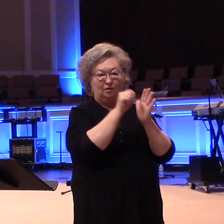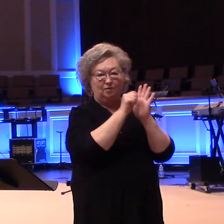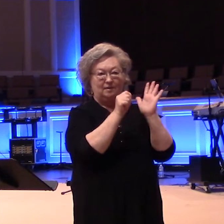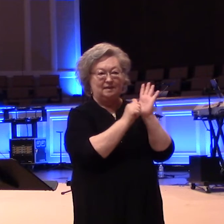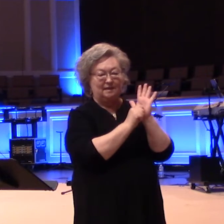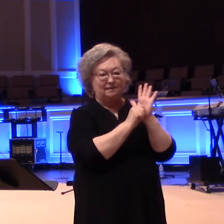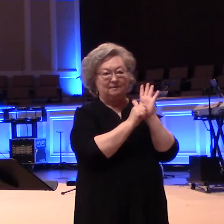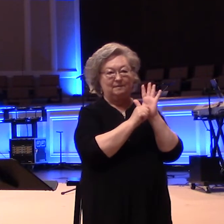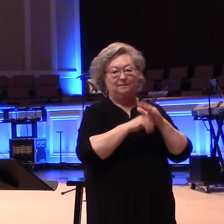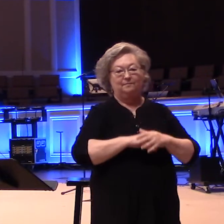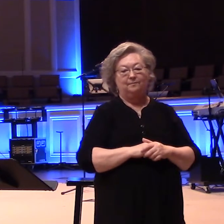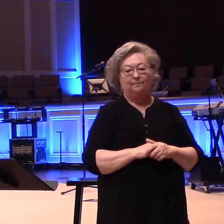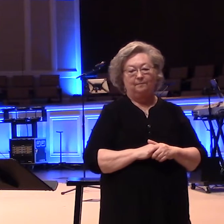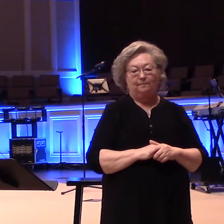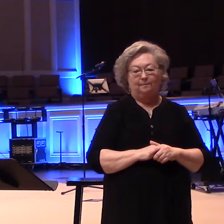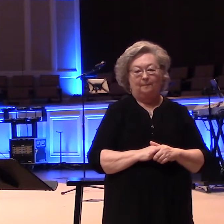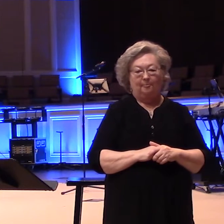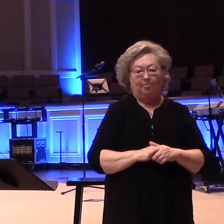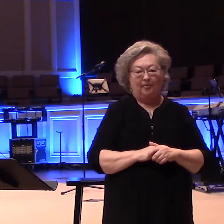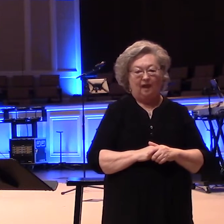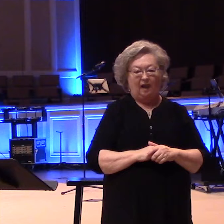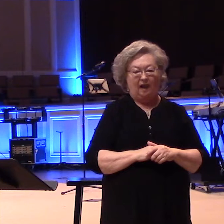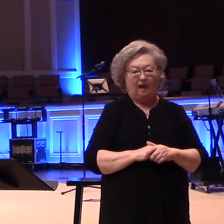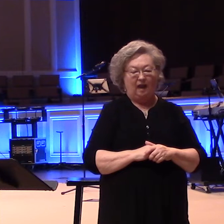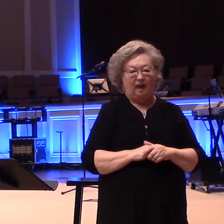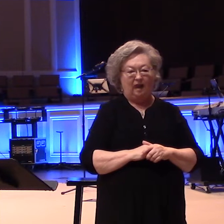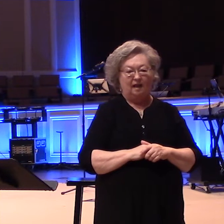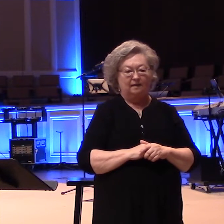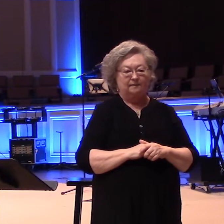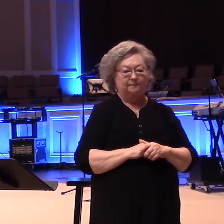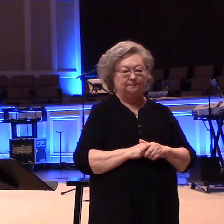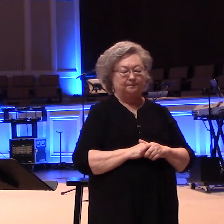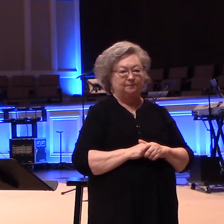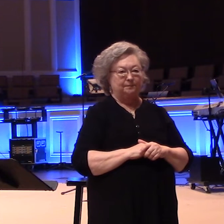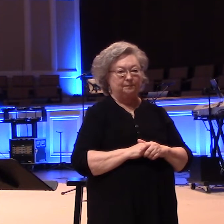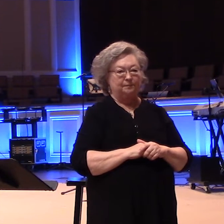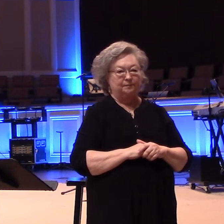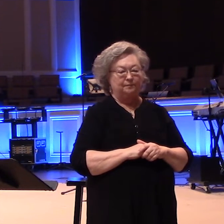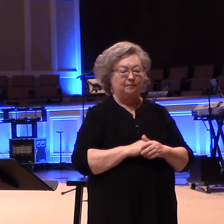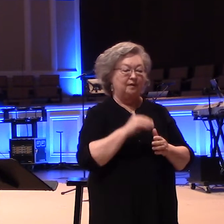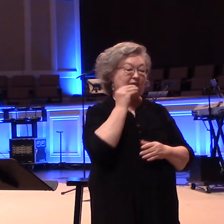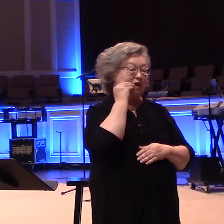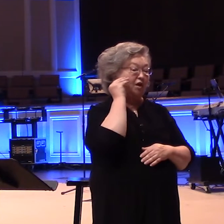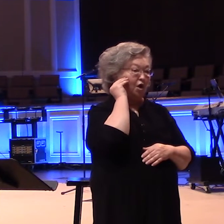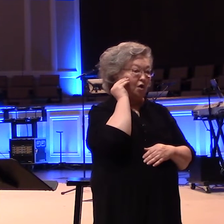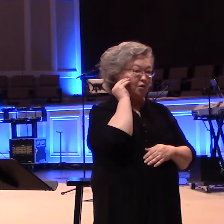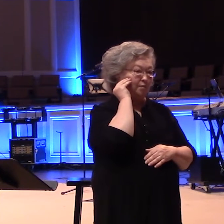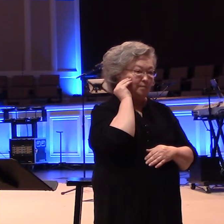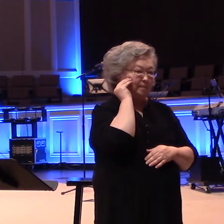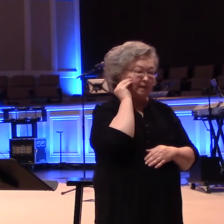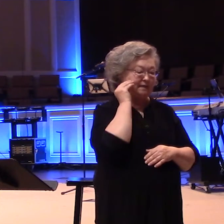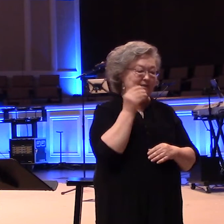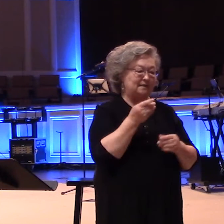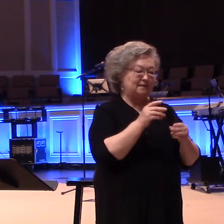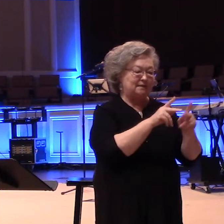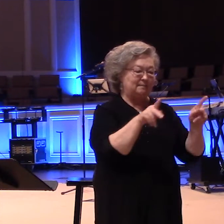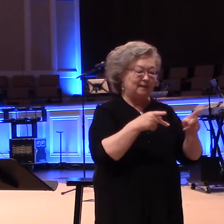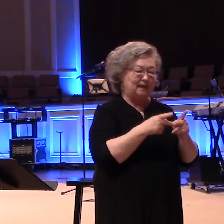And so home is where covenant is kept. Are you going to do what the Lord has asked you to do in this area?